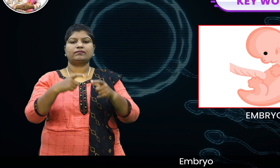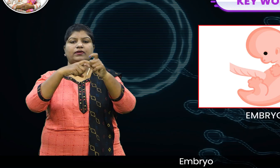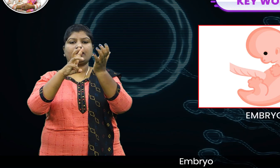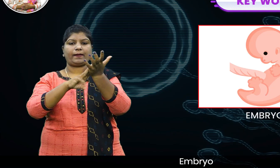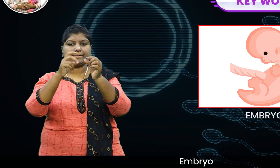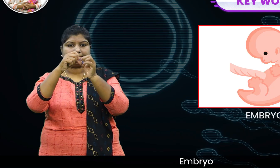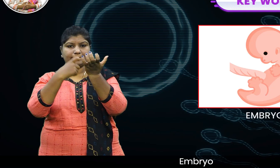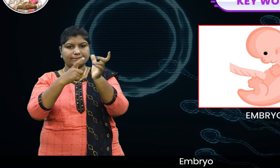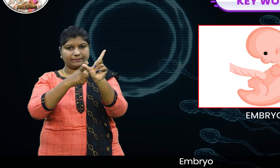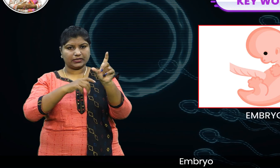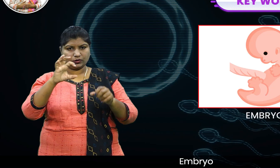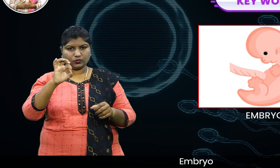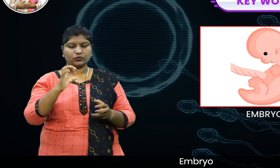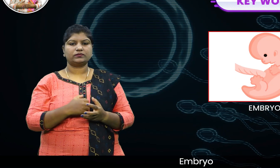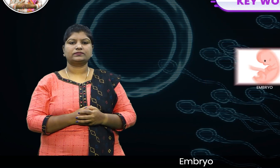embryo,